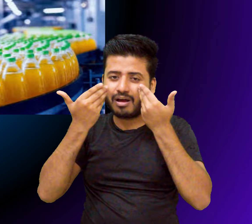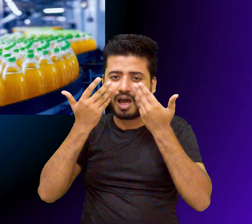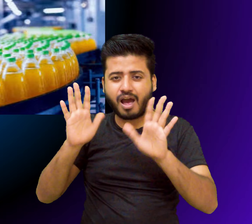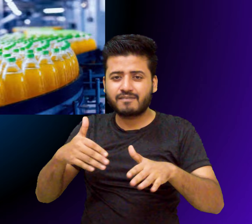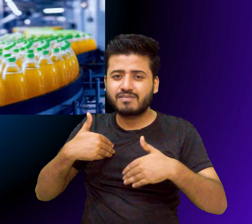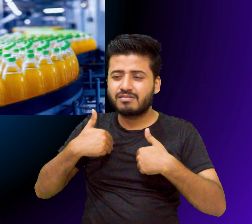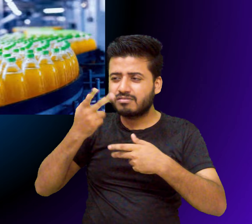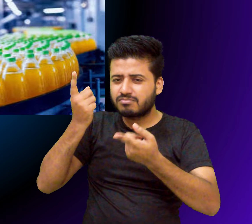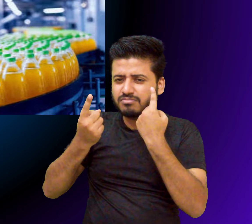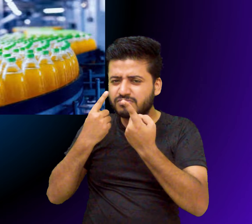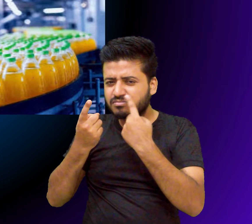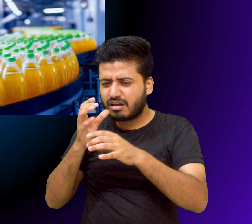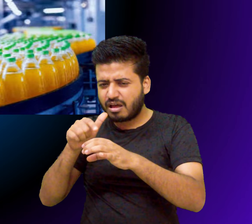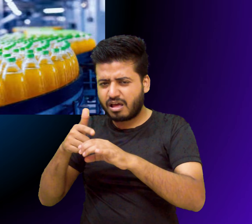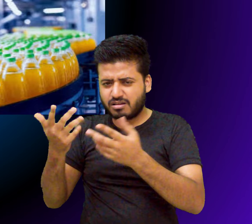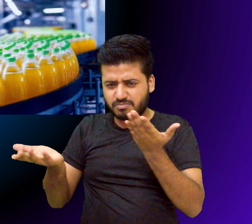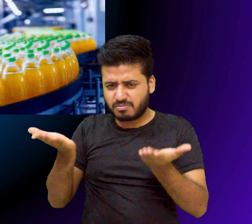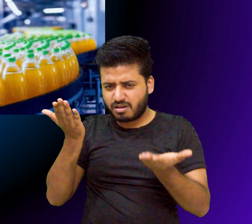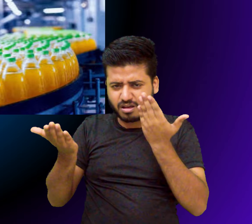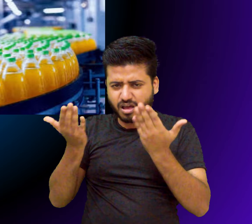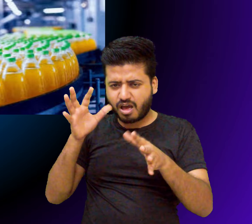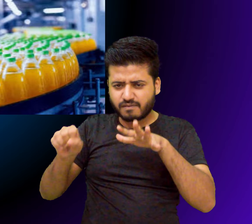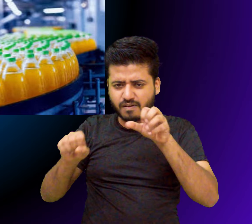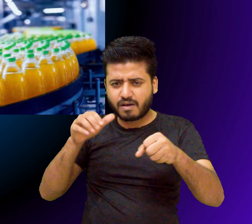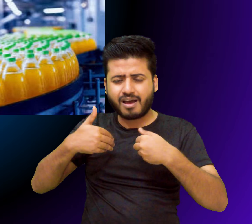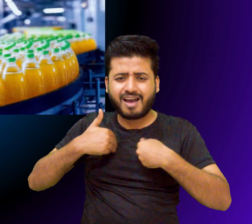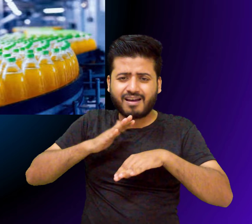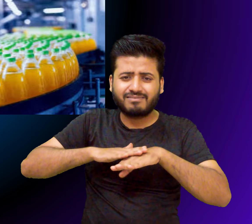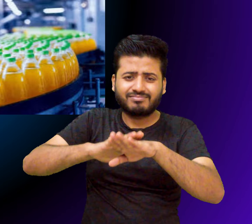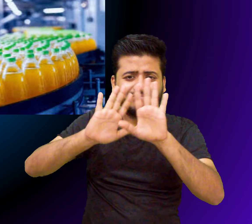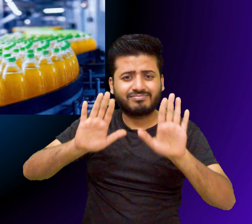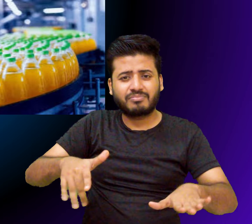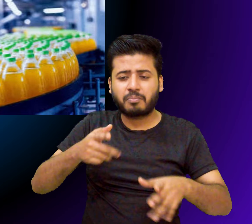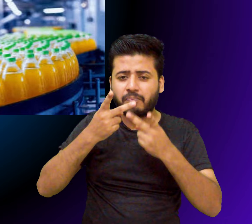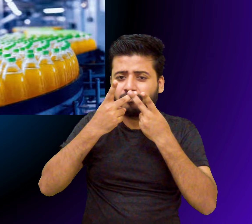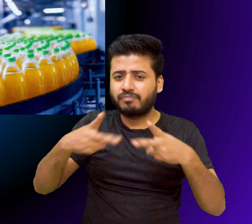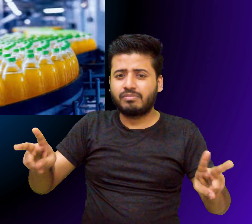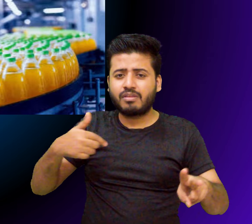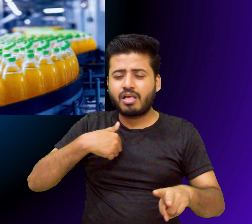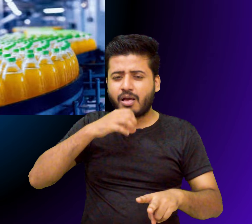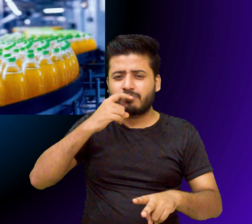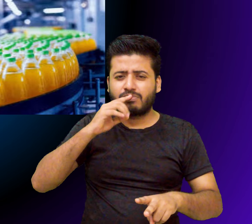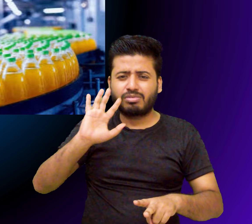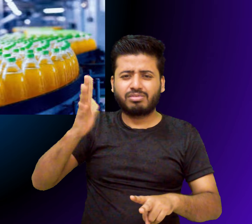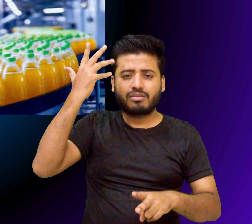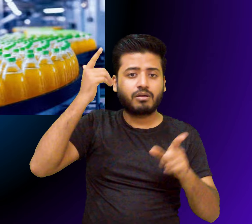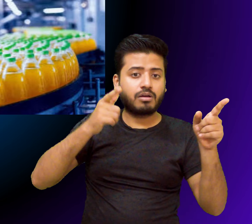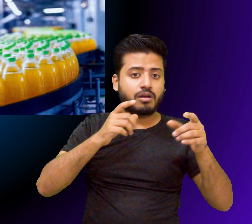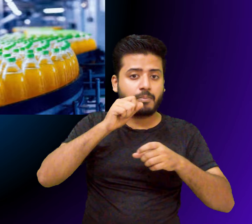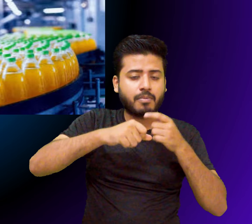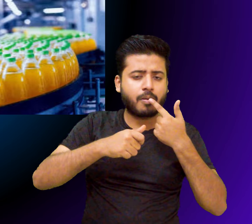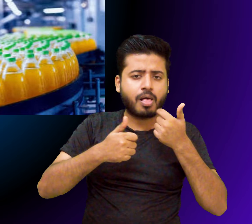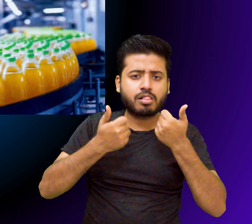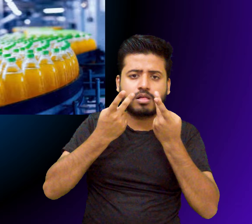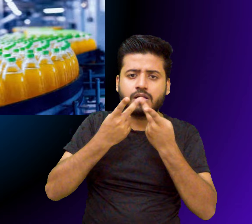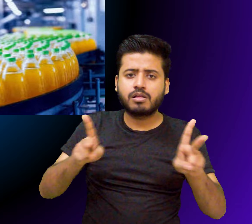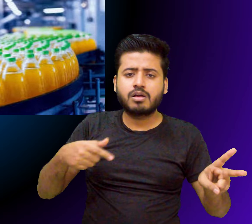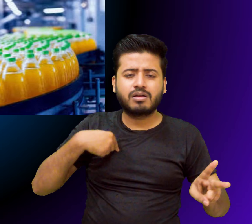colors. However, they contain a significant amount of sugar. Fair Farms mango juice. This is a sugar-free option made from